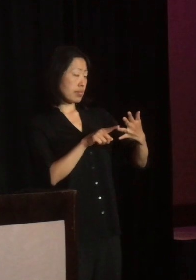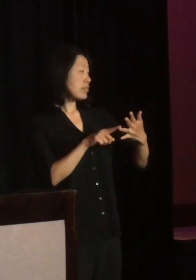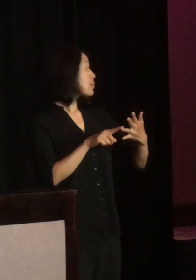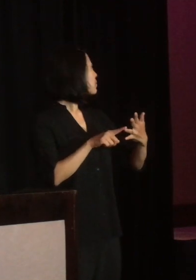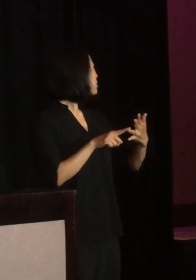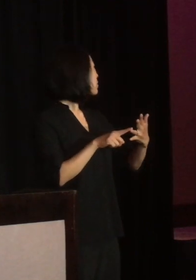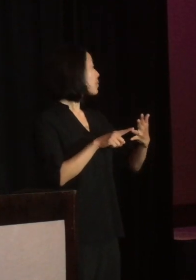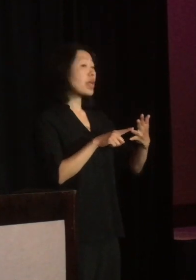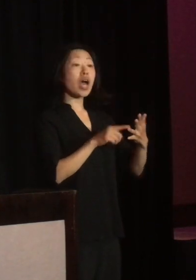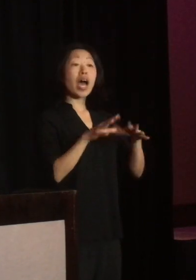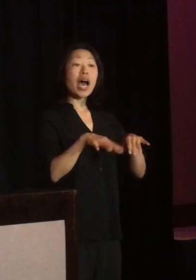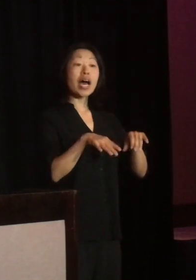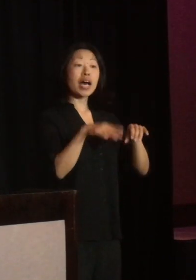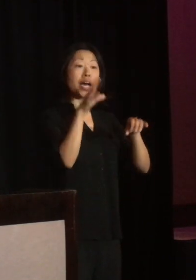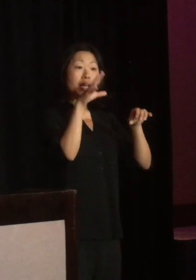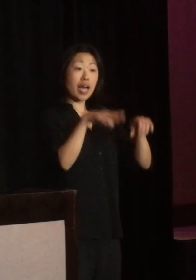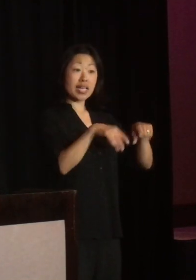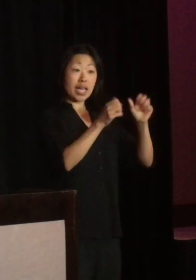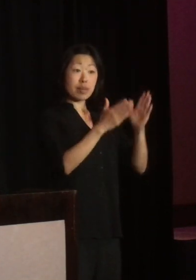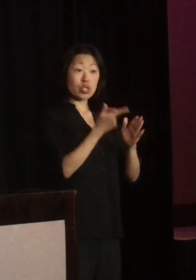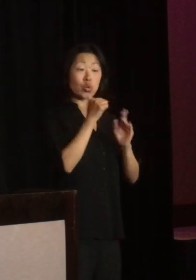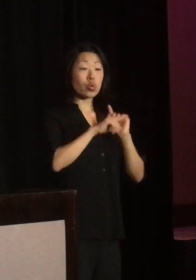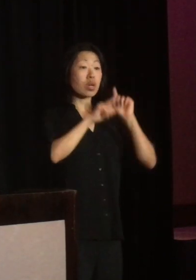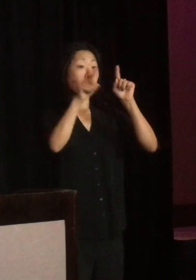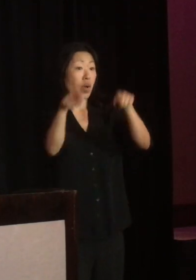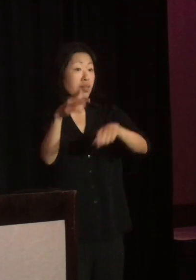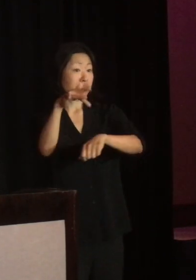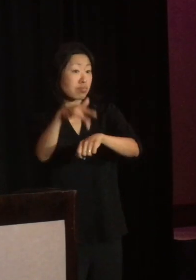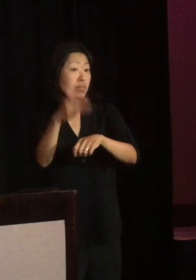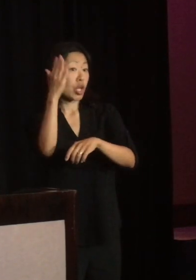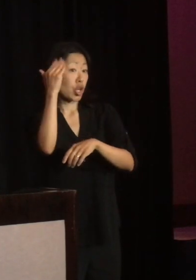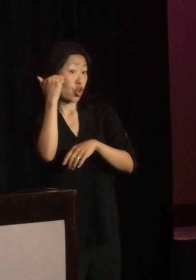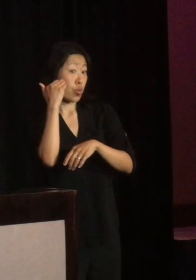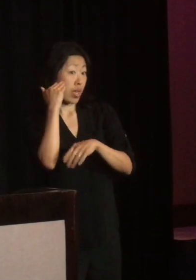have been to Korea had like a 3 times higher